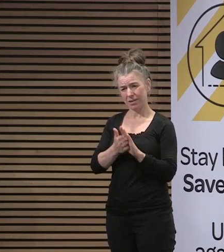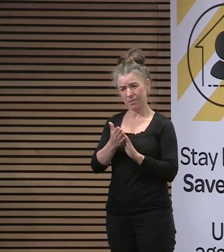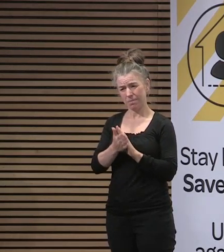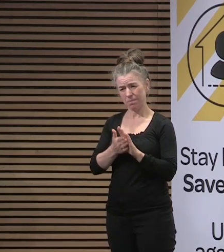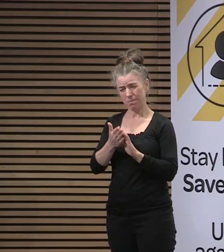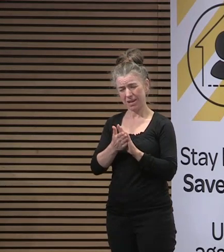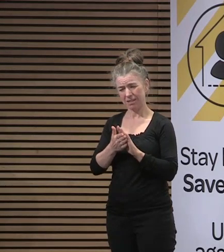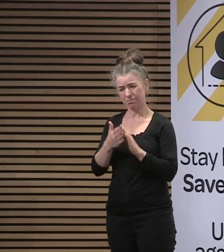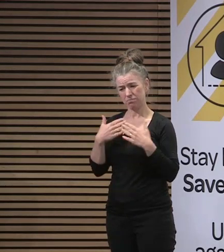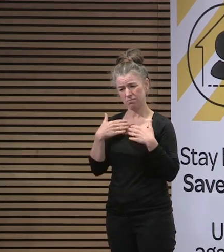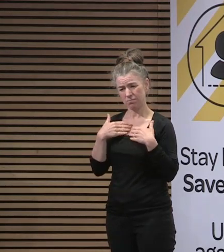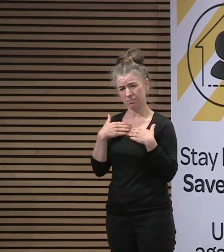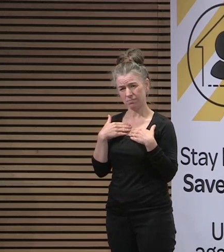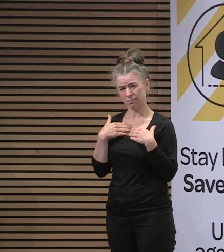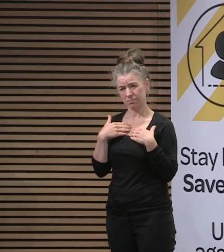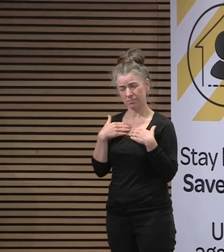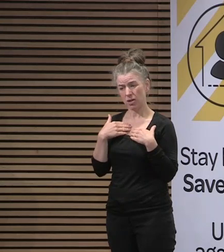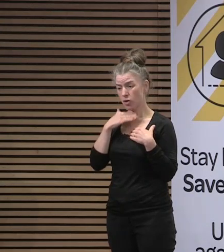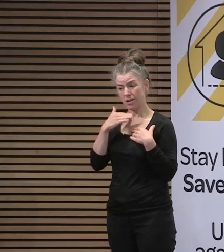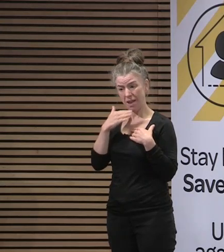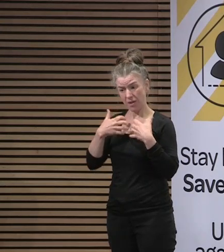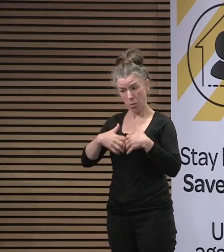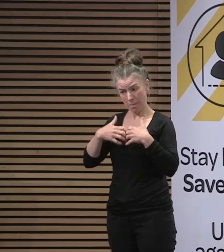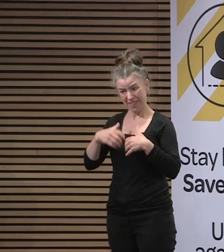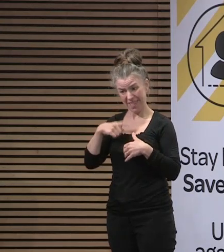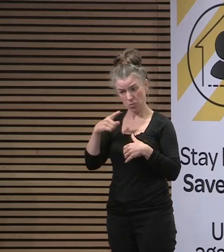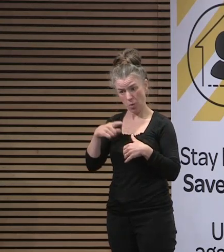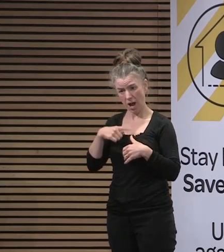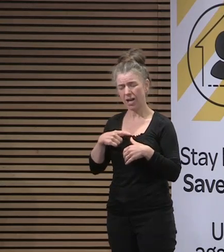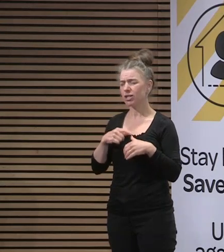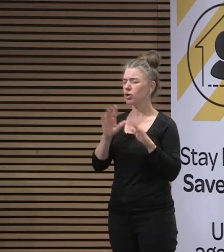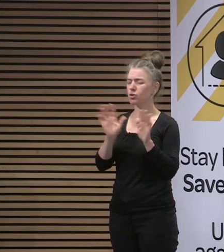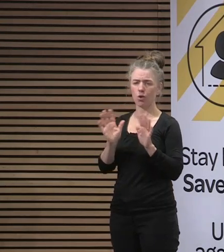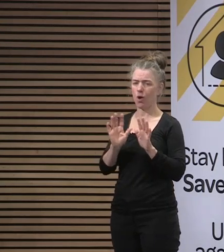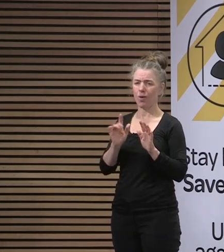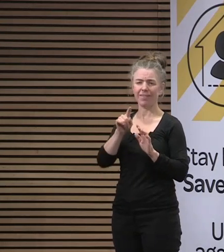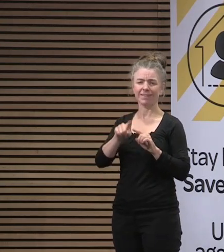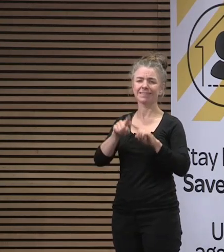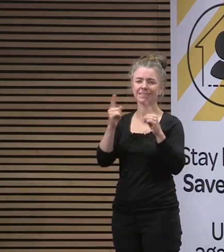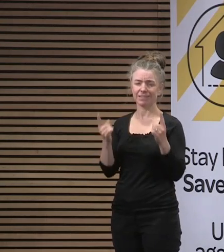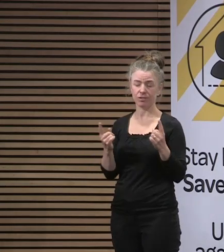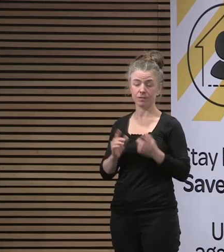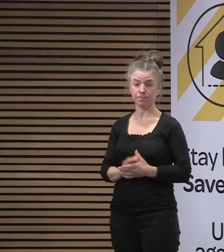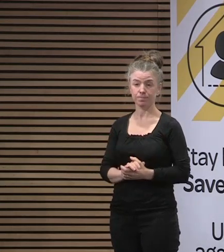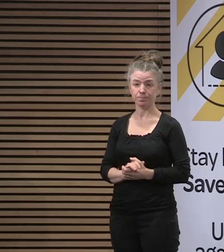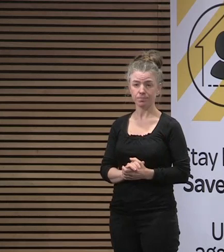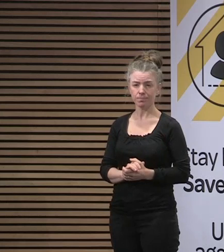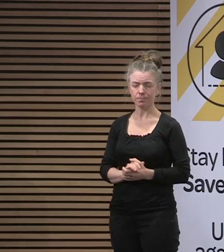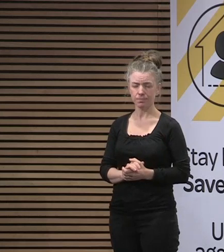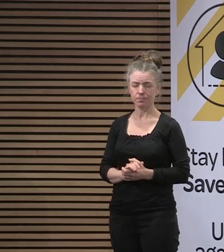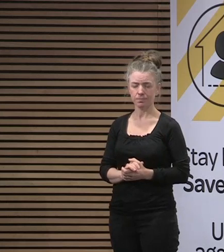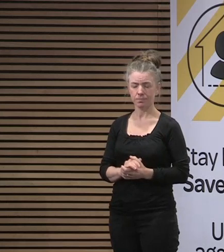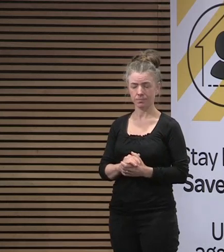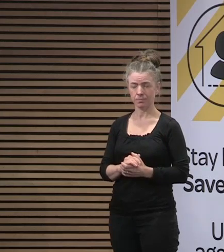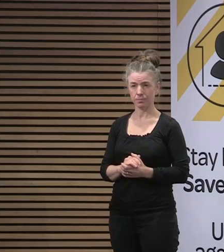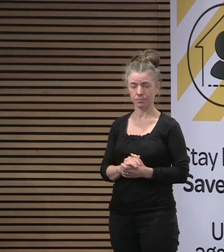deficiencies or gaps in the level of PPE that's being provided to healthcare workers? No. My understanding, and I'll allow the Director General